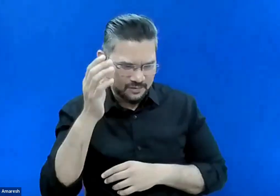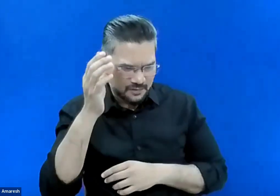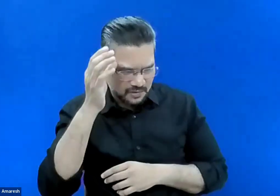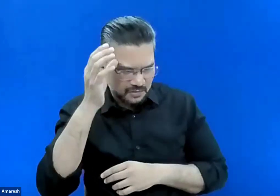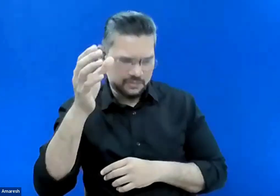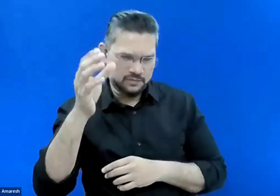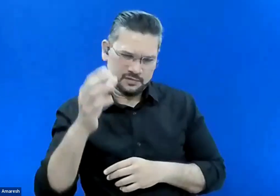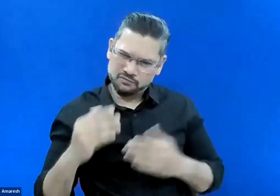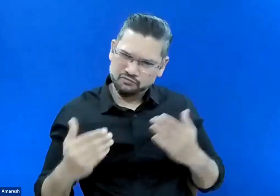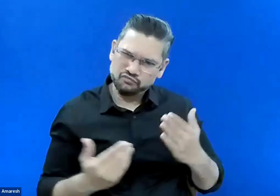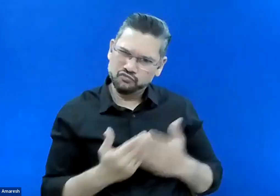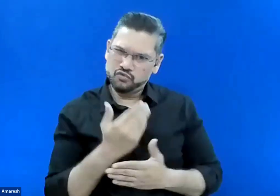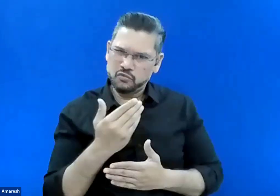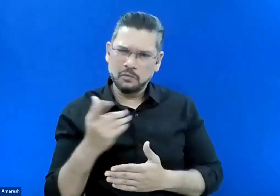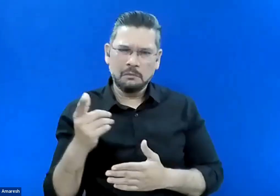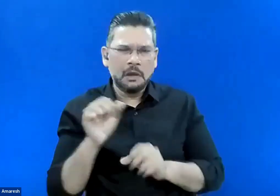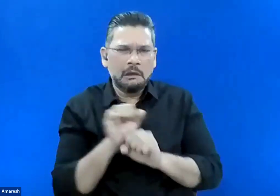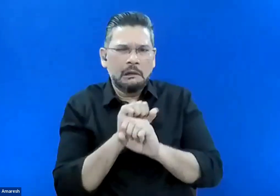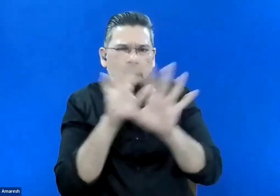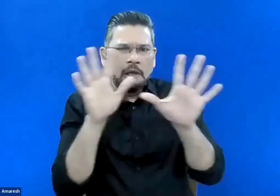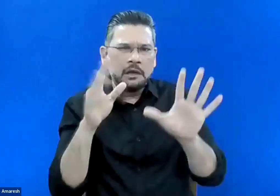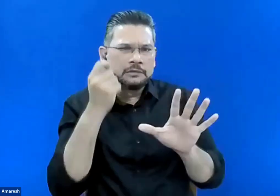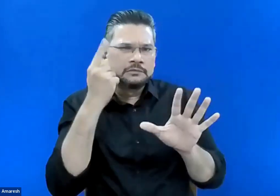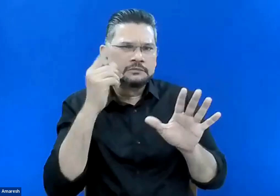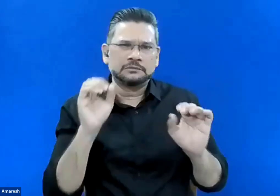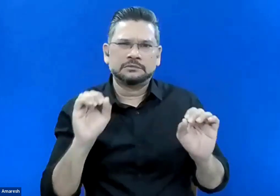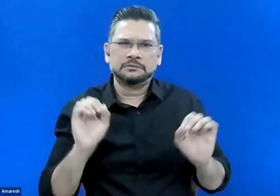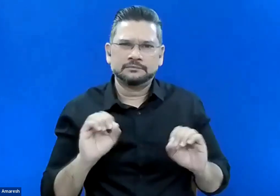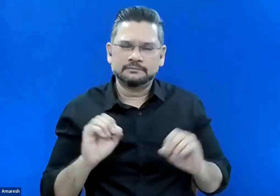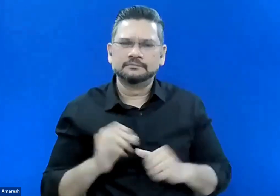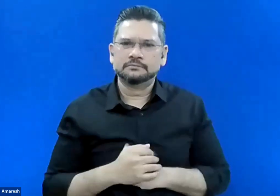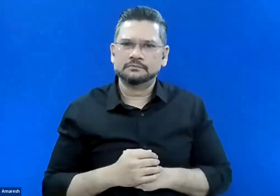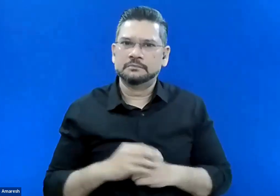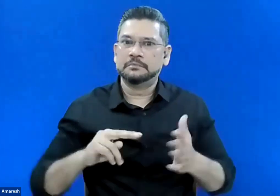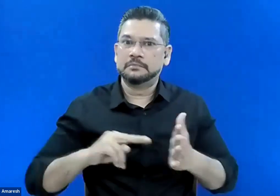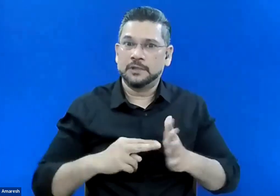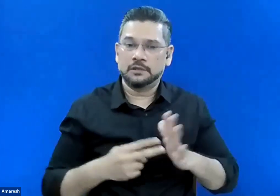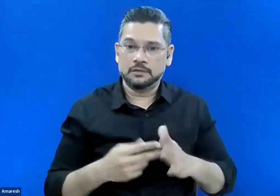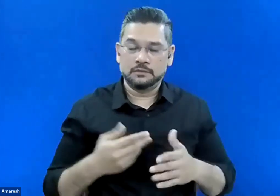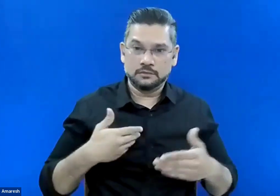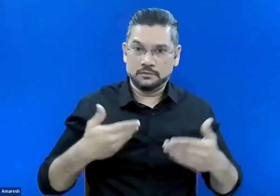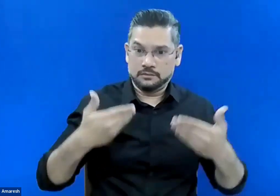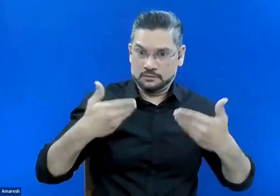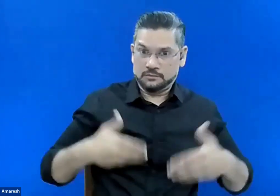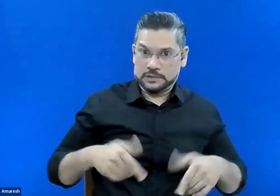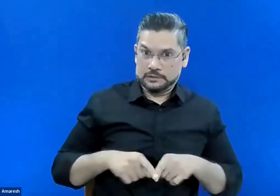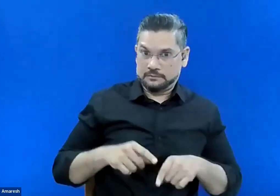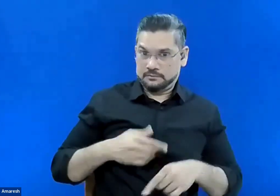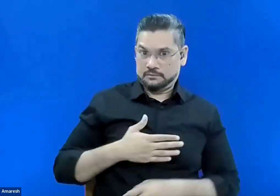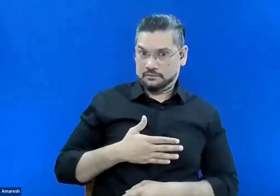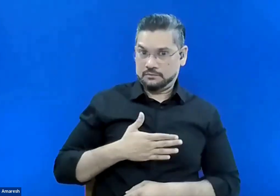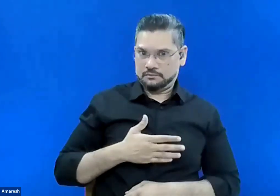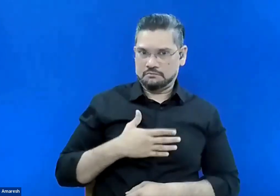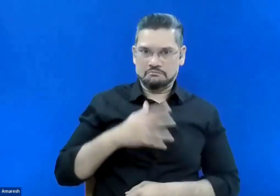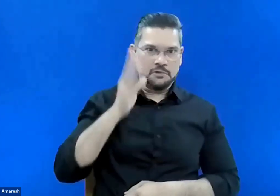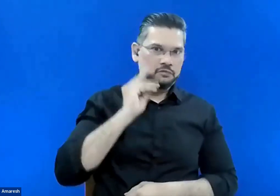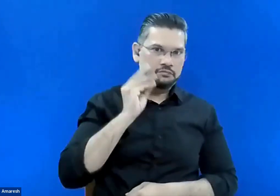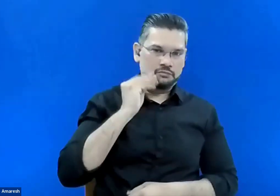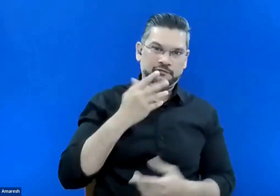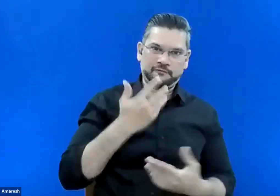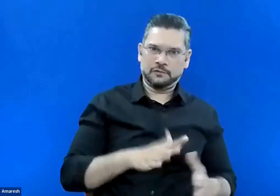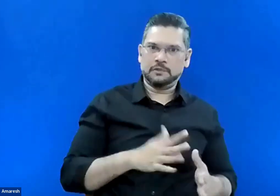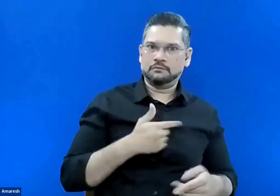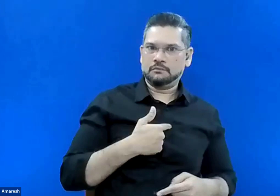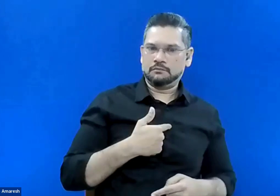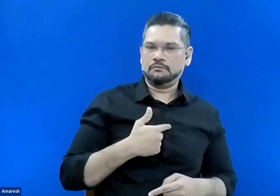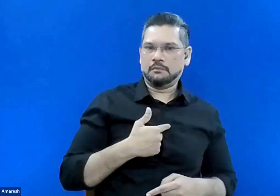And this is where we persons with lived experience, or lived experience leaders, as advocates, this is